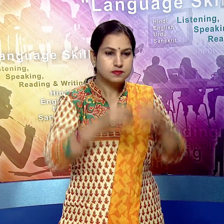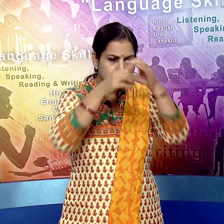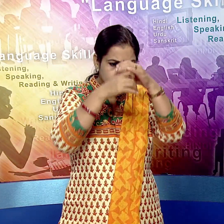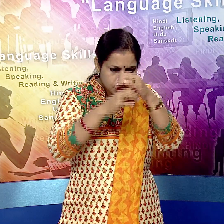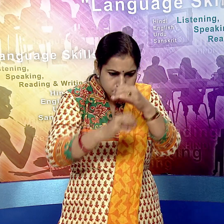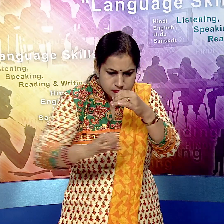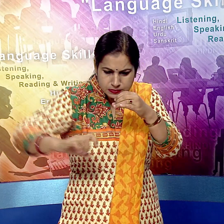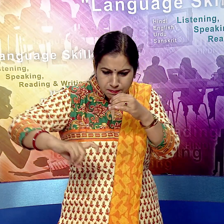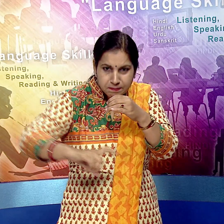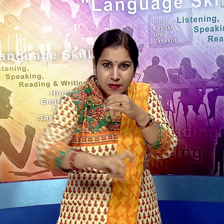microorganism,